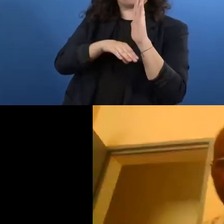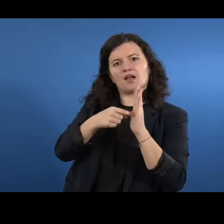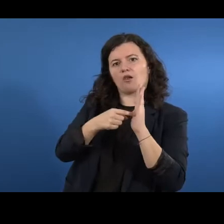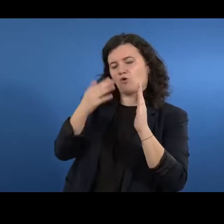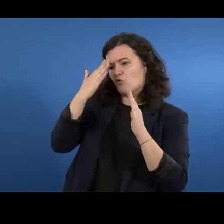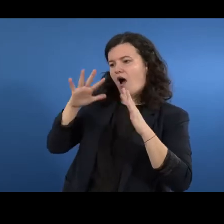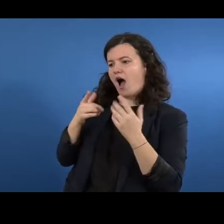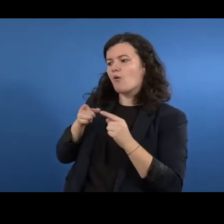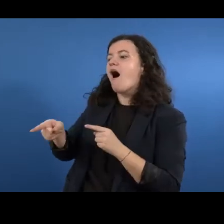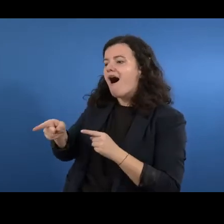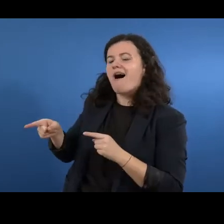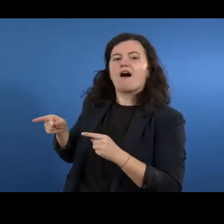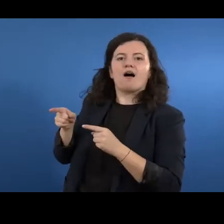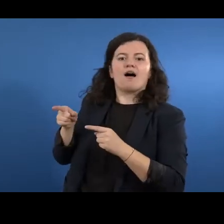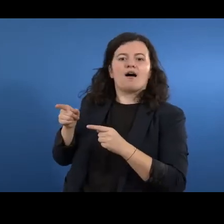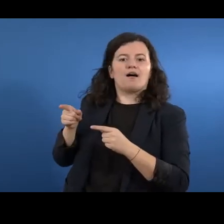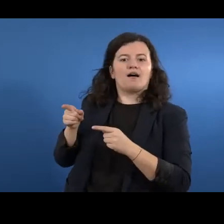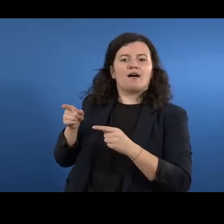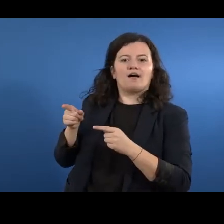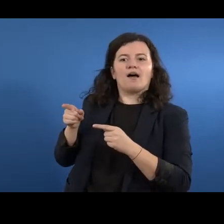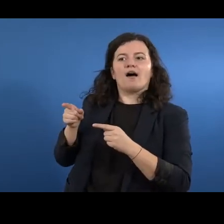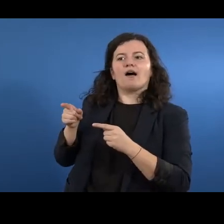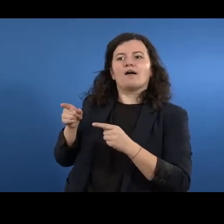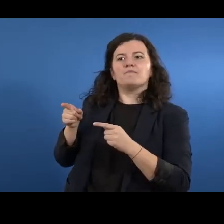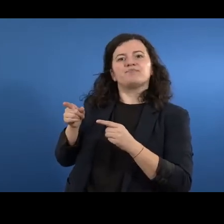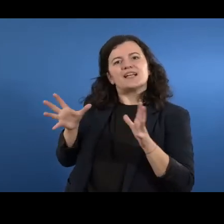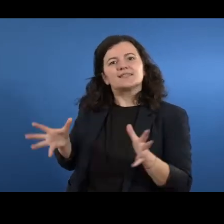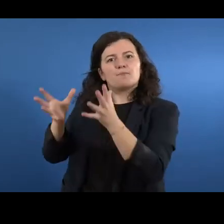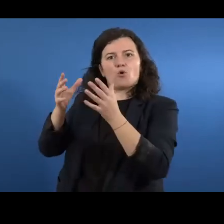produce, and support the use of assistive technologies.